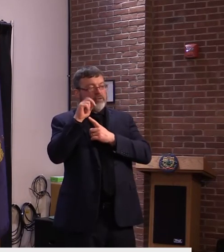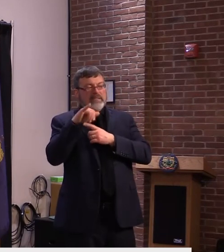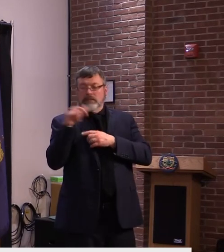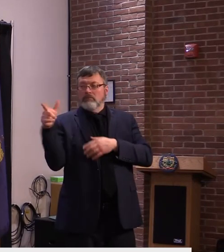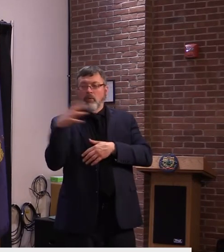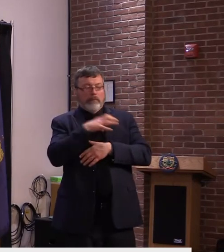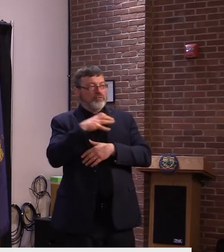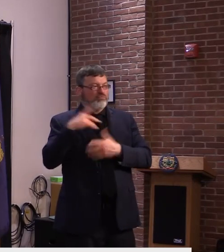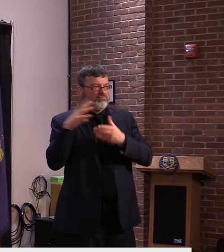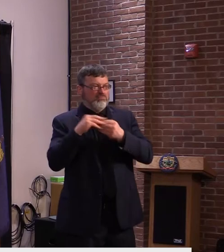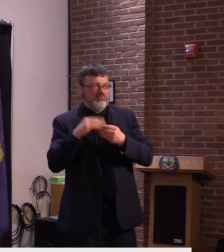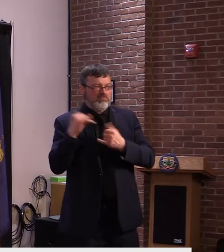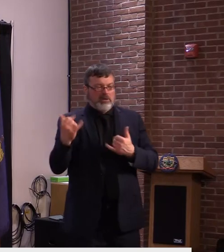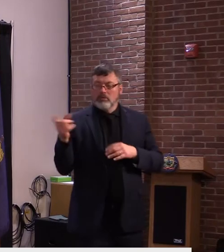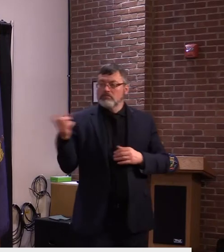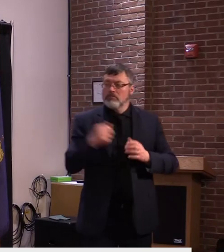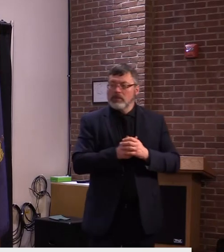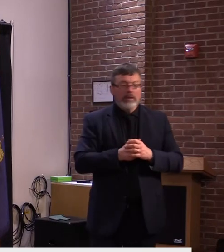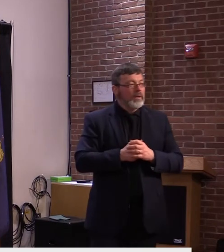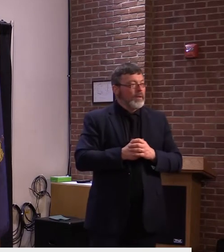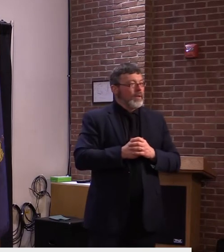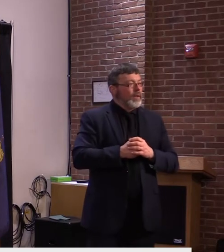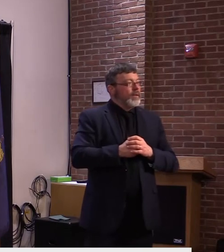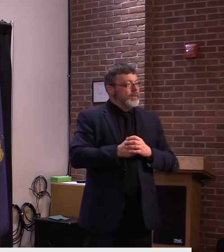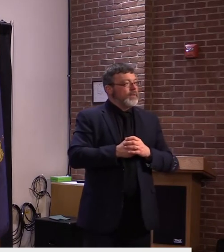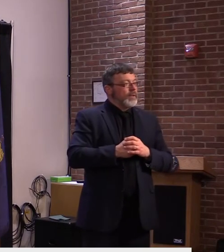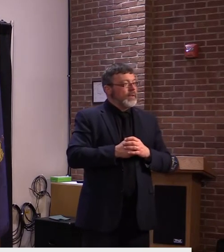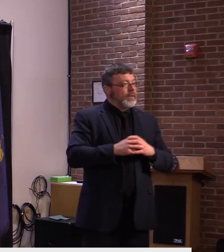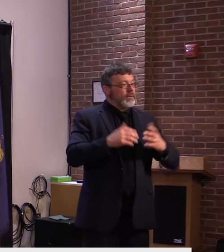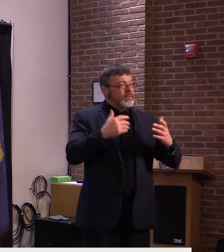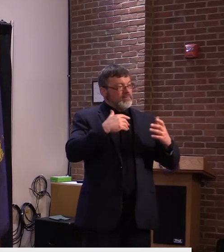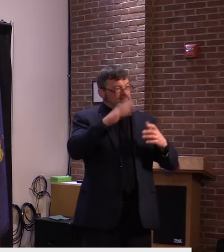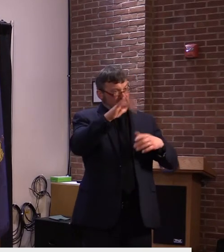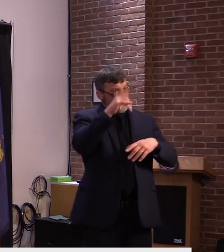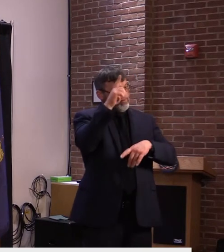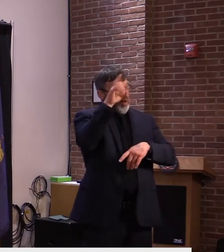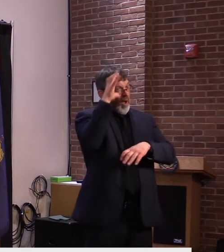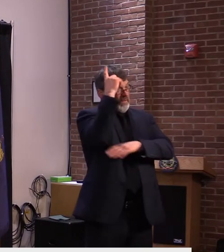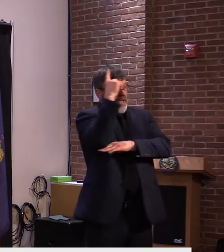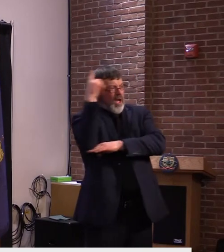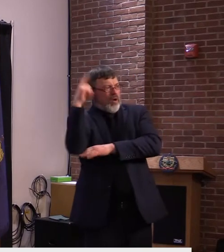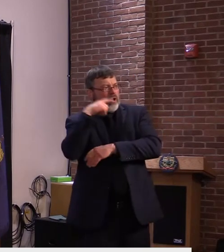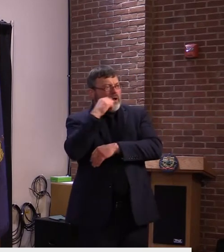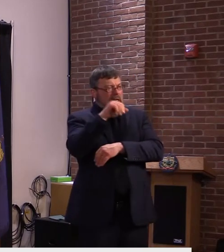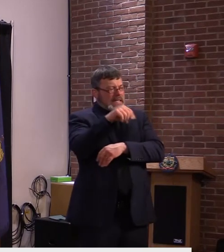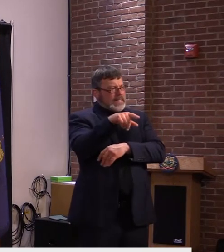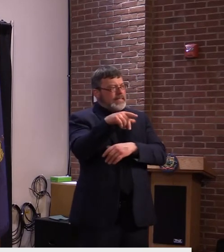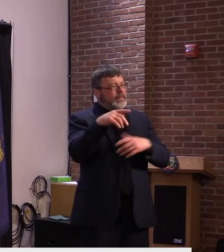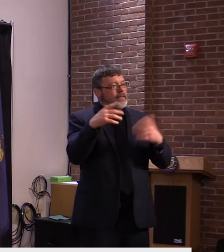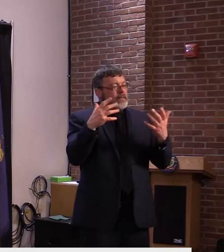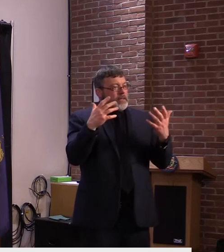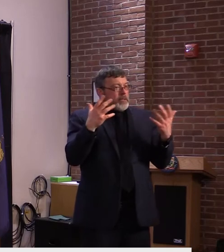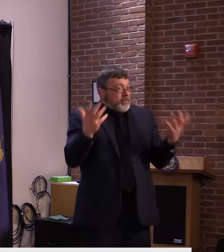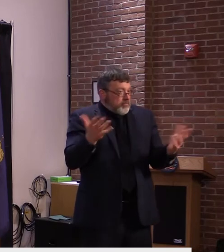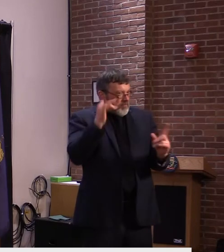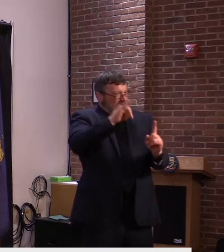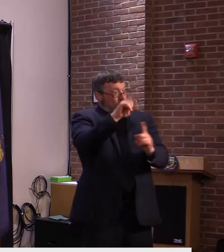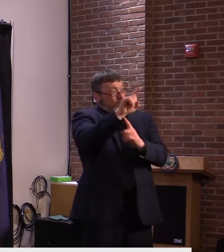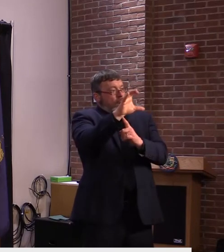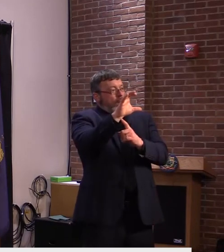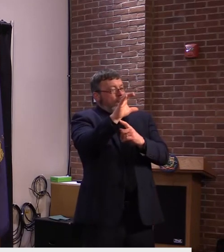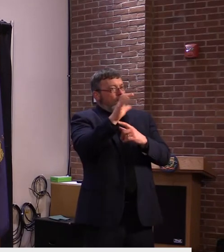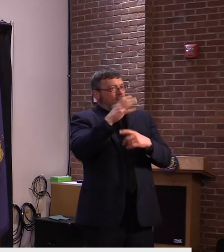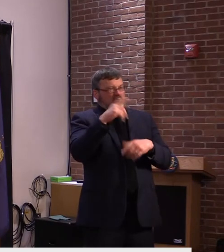you. As for the question about whether 100 towers is enough to get to the job done, it's a very good question,